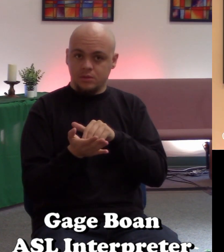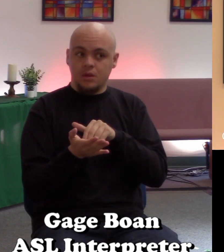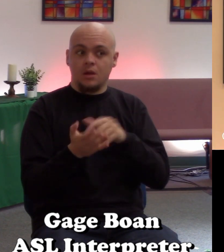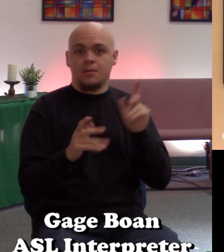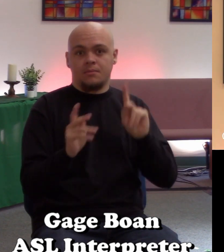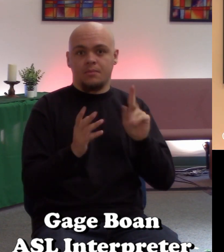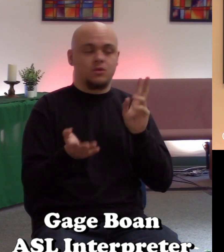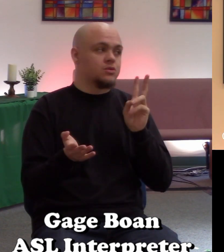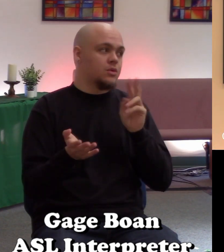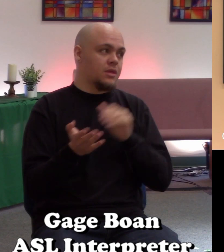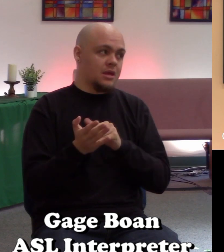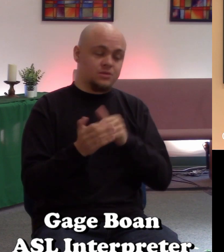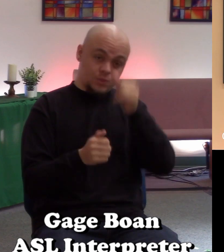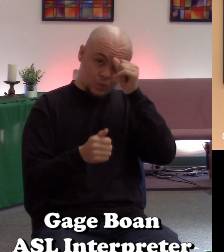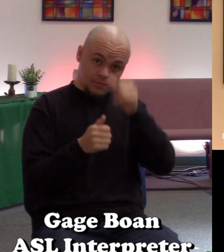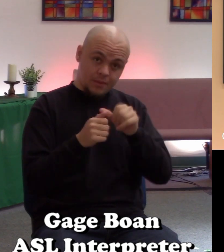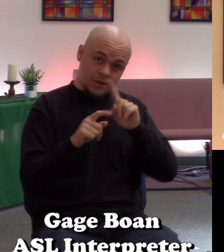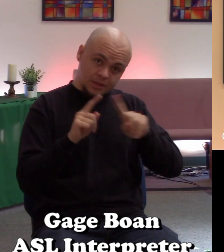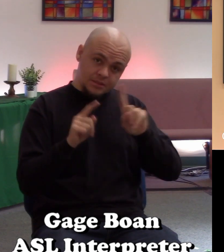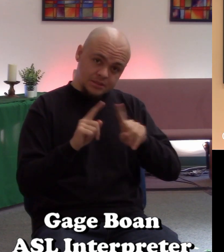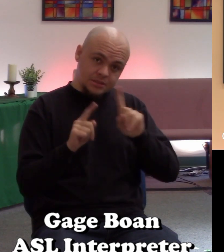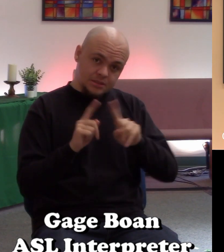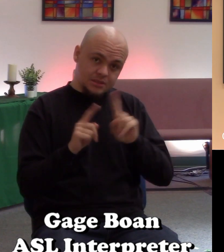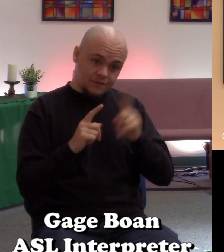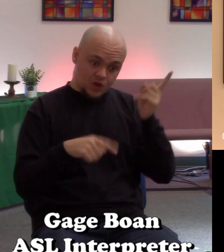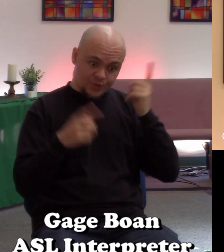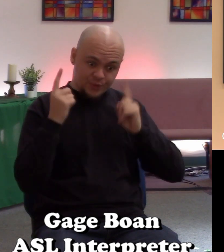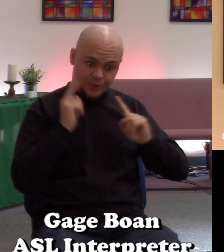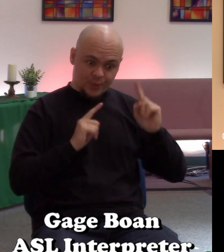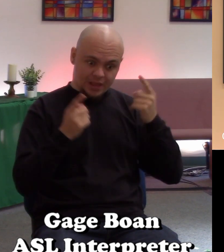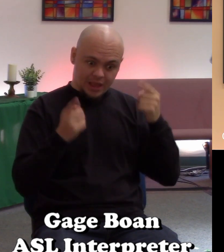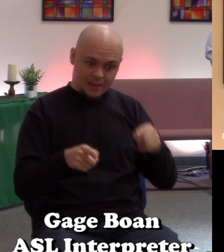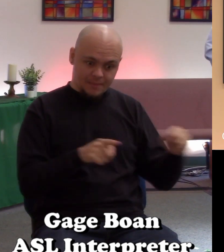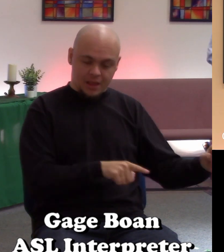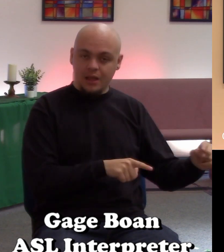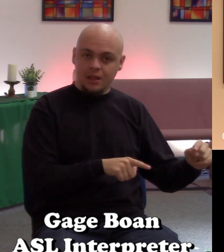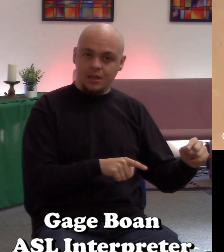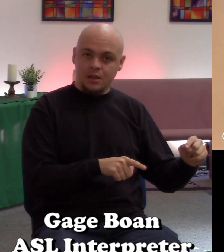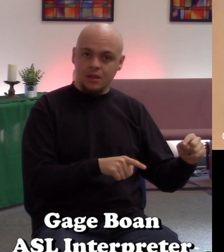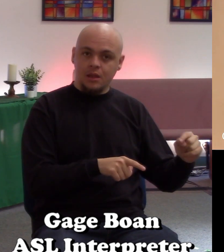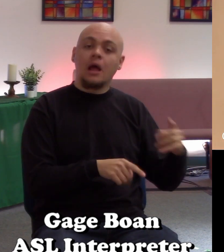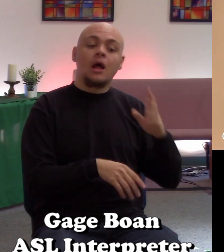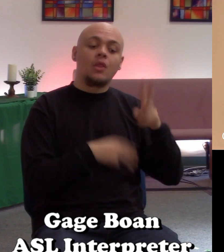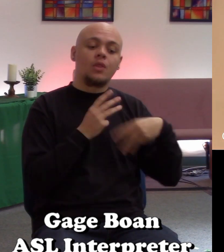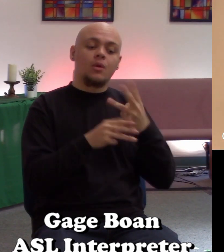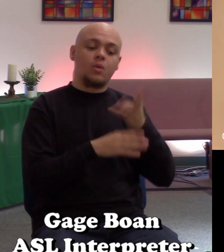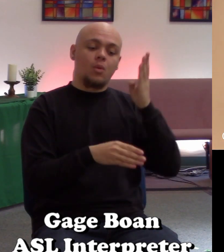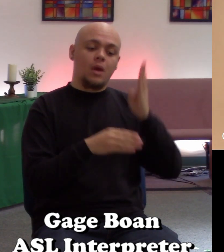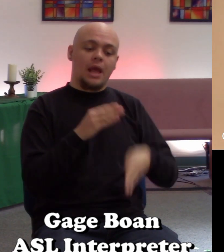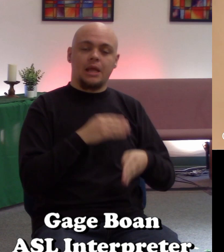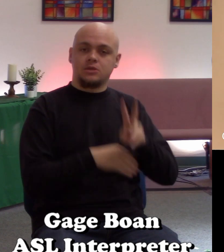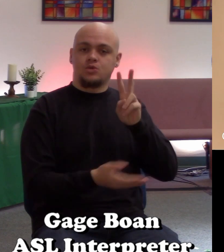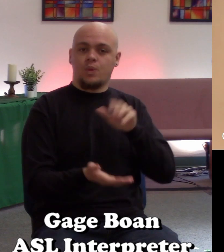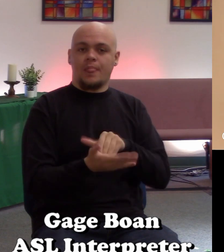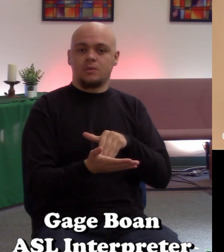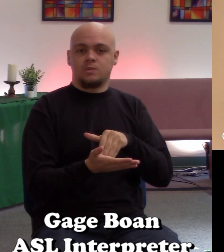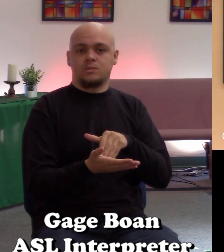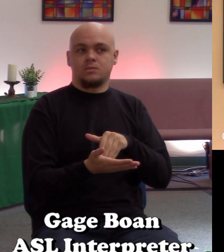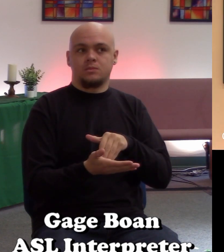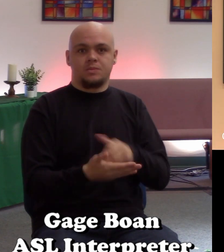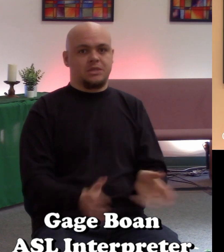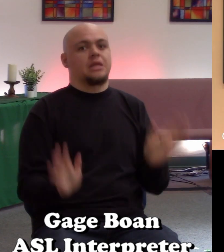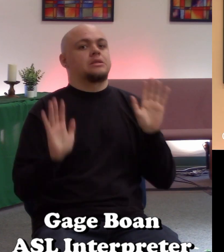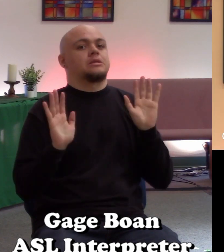2000, for those of us who were around in 2000, remember all the craziness of 2000, that somehow the world is going to end. That's